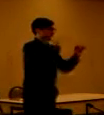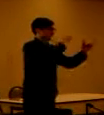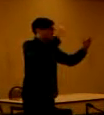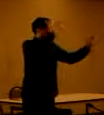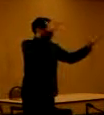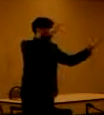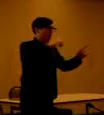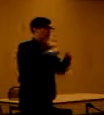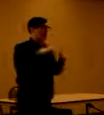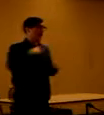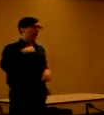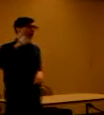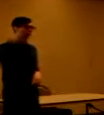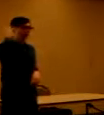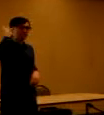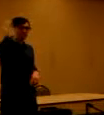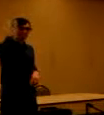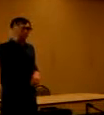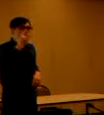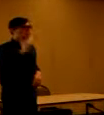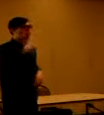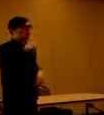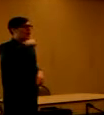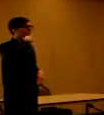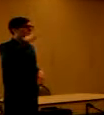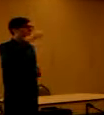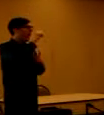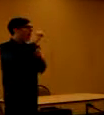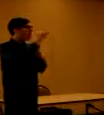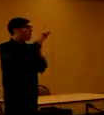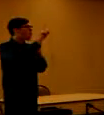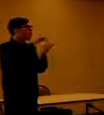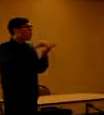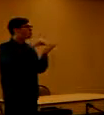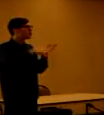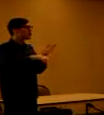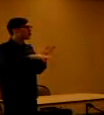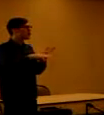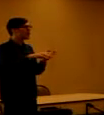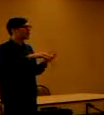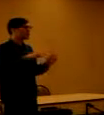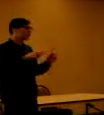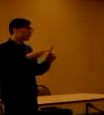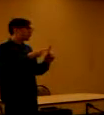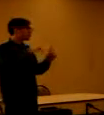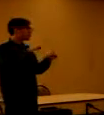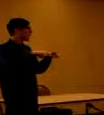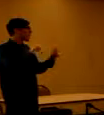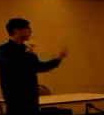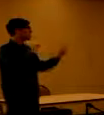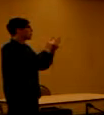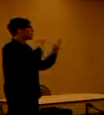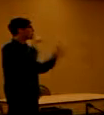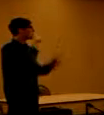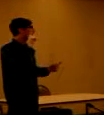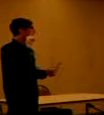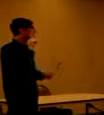I don't know if the deaf feel the same way, but when a hearing ASL 1 student, the first time they meet a